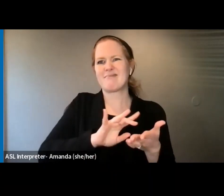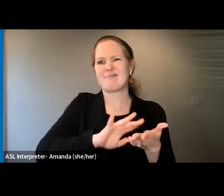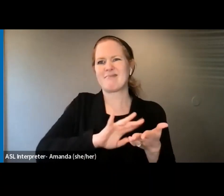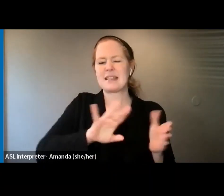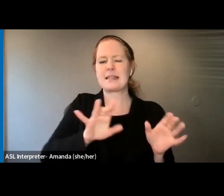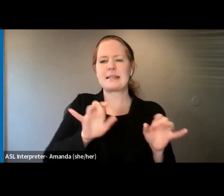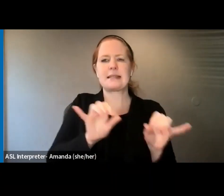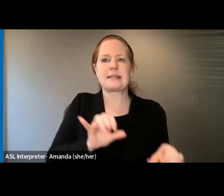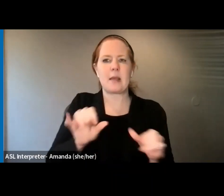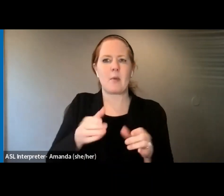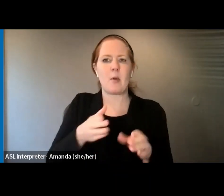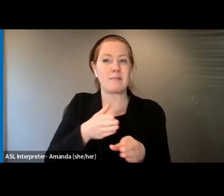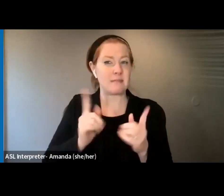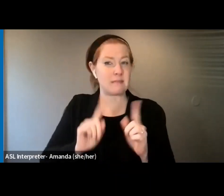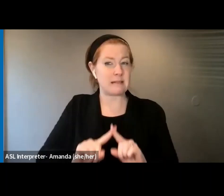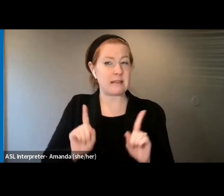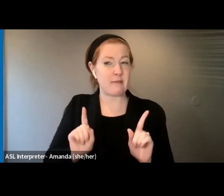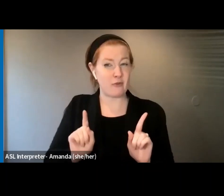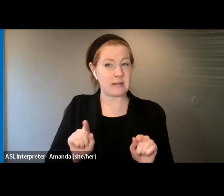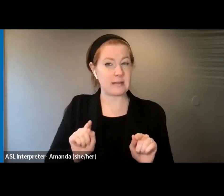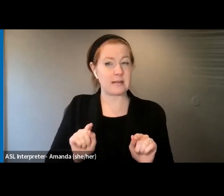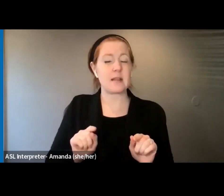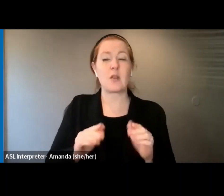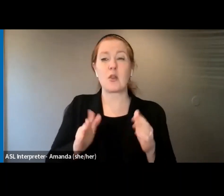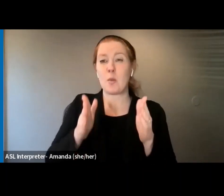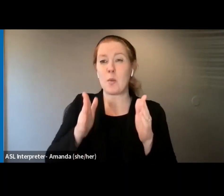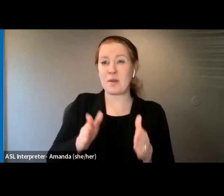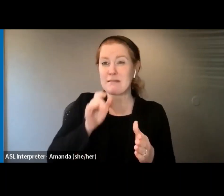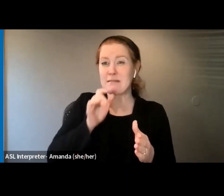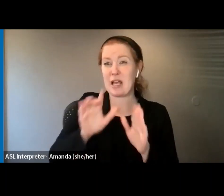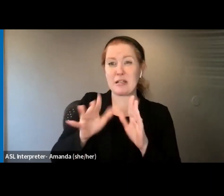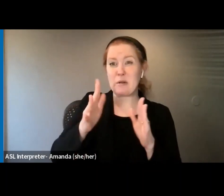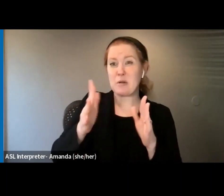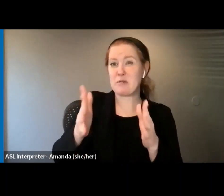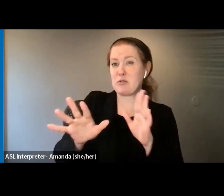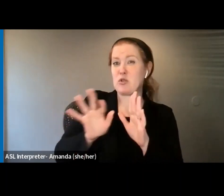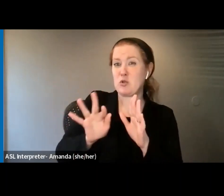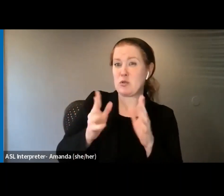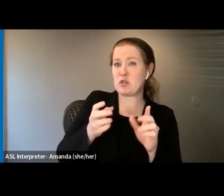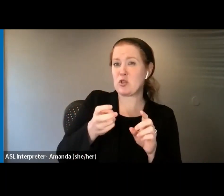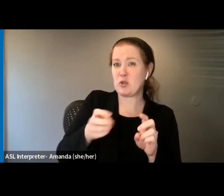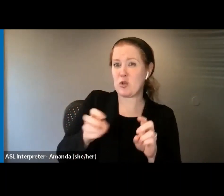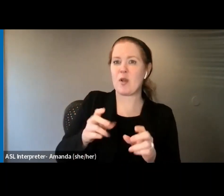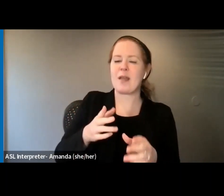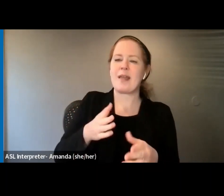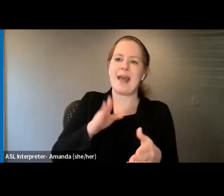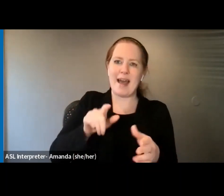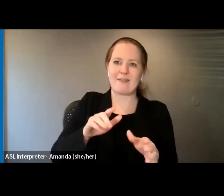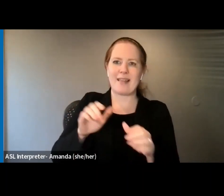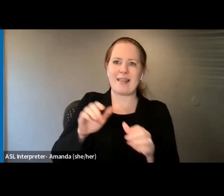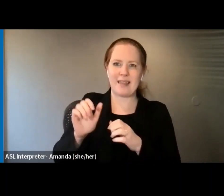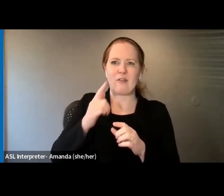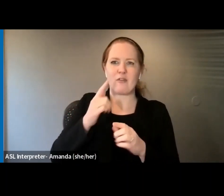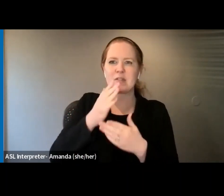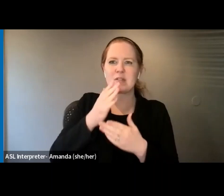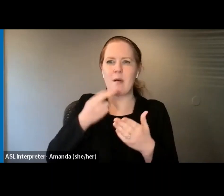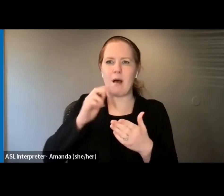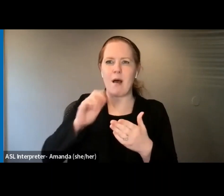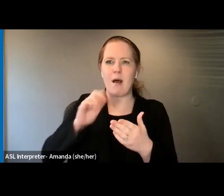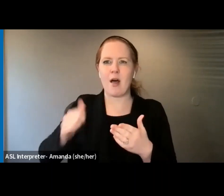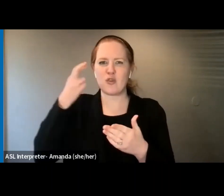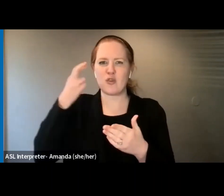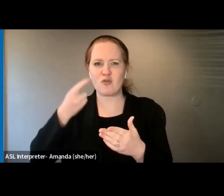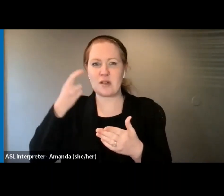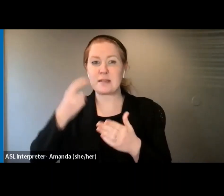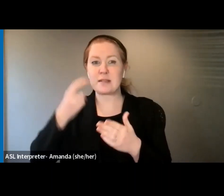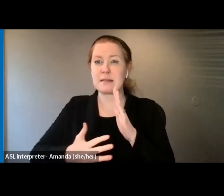main difference here is that the person is not choosing to terminate. They are having to leave participant direction for some other reason. Sometimes